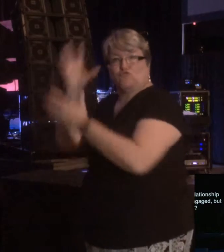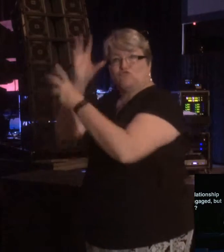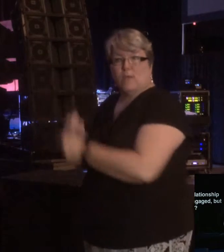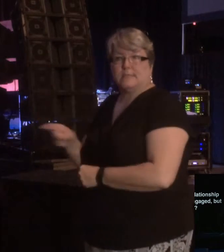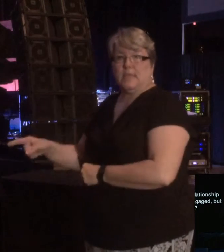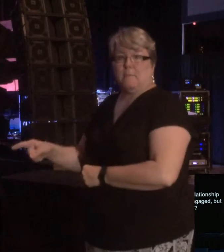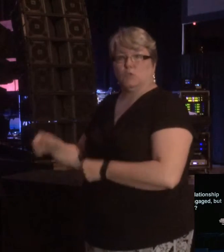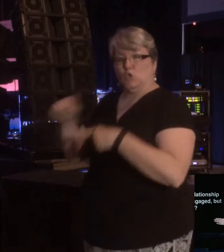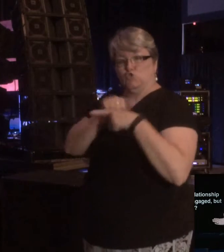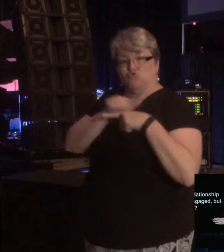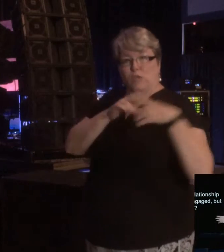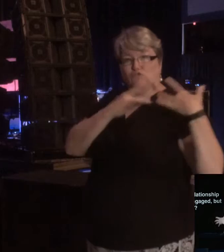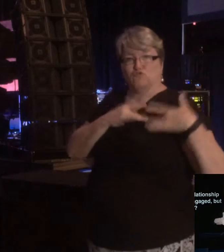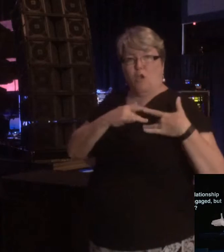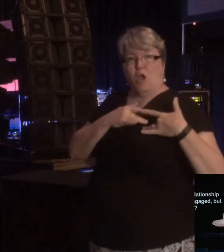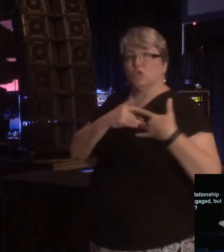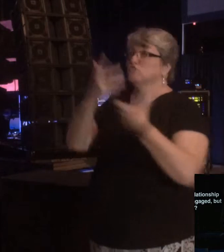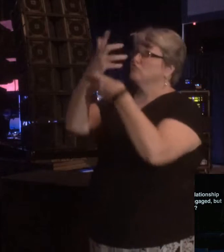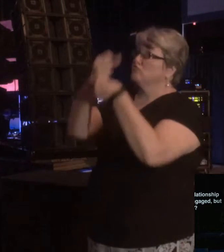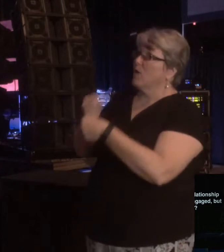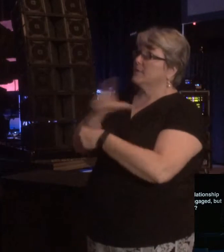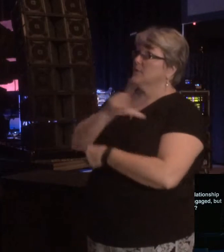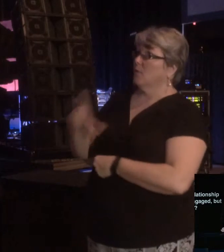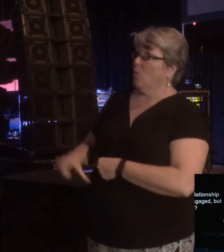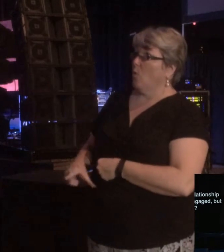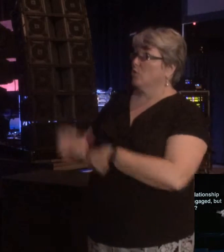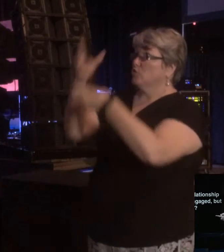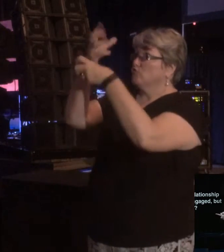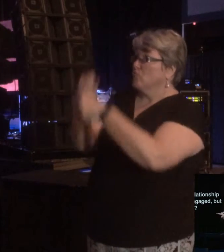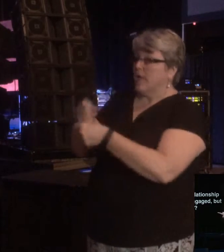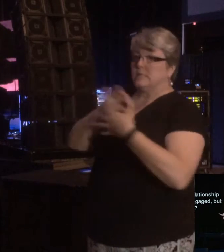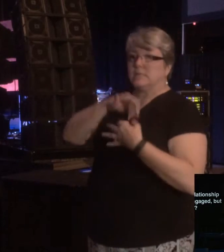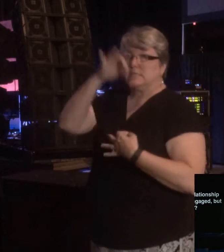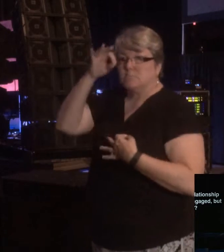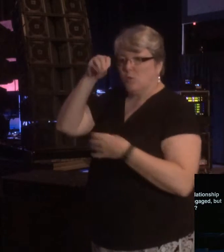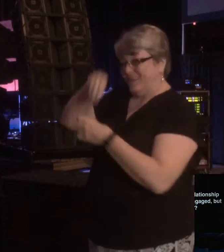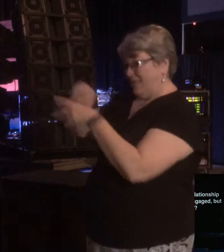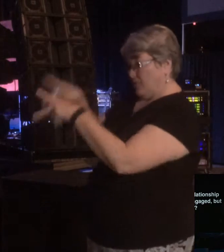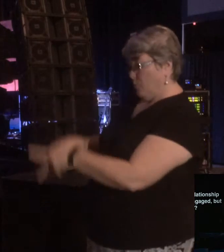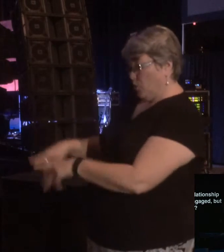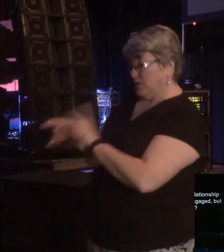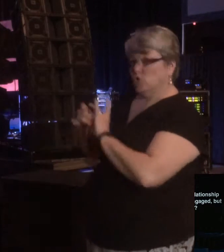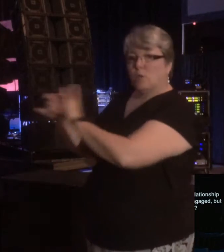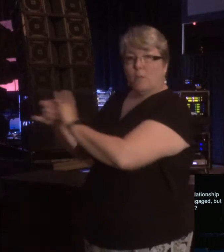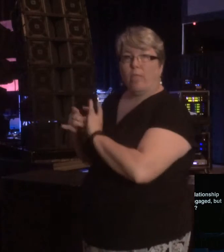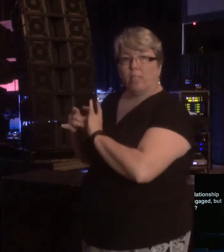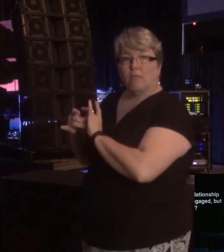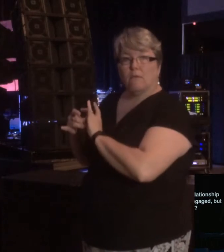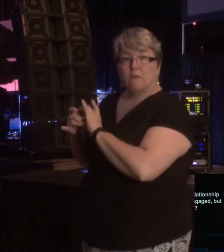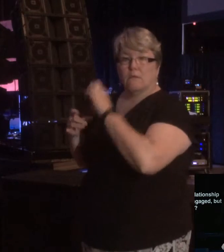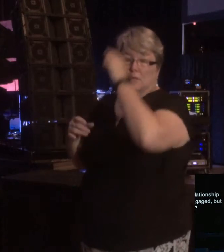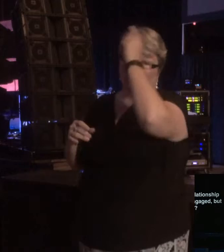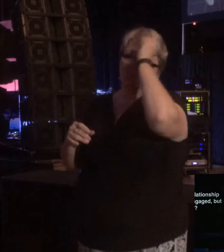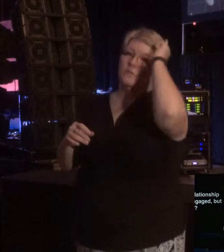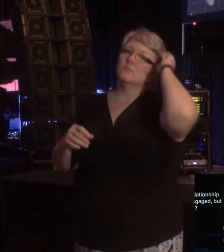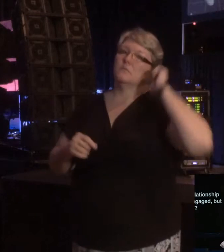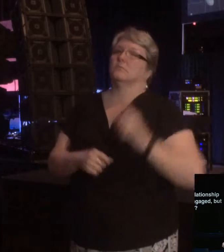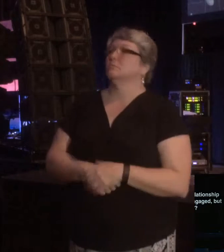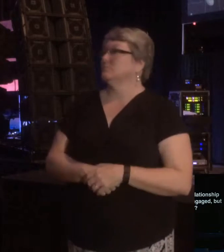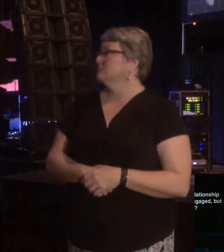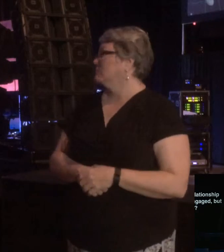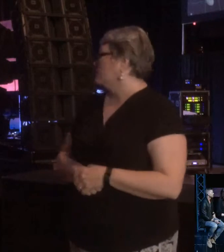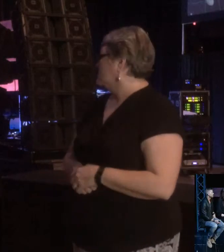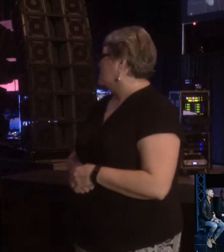level, you can schedule dates on the phone, you know. So it's not something that invades your whole world where you never come out of your room because you're always on the